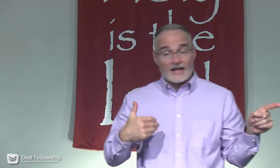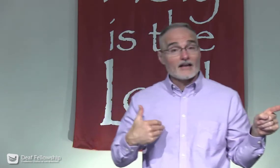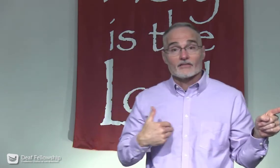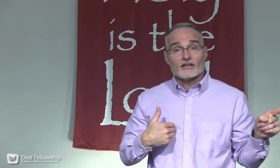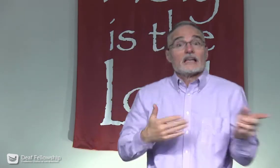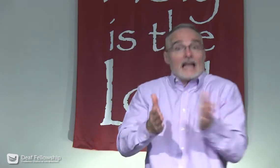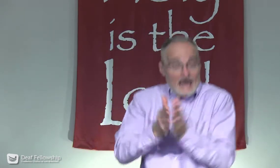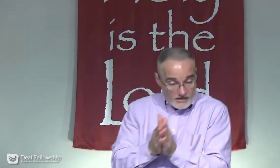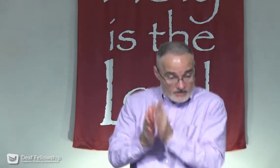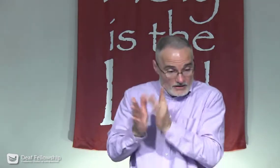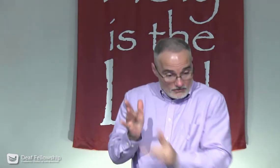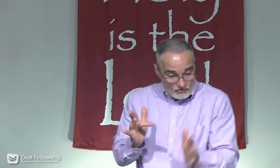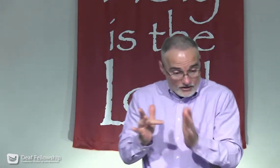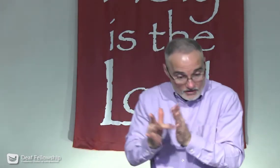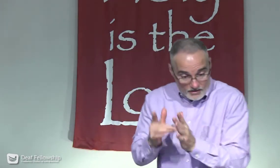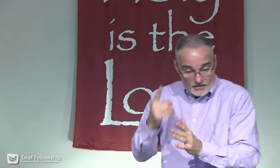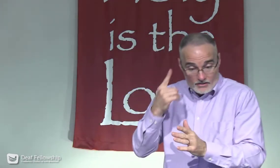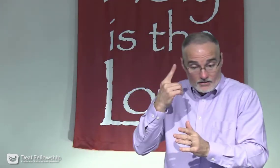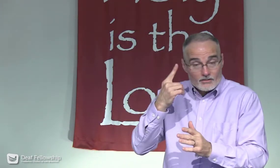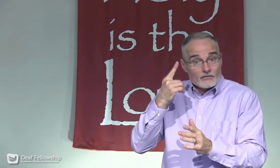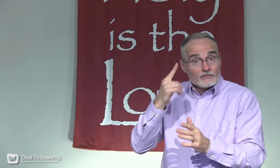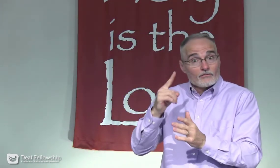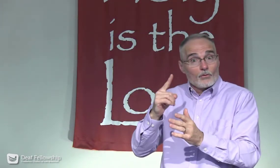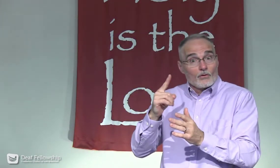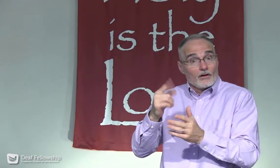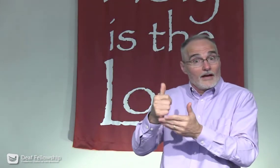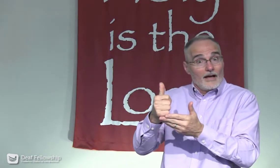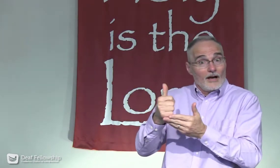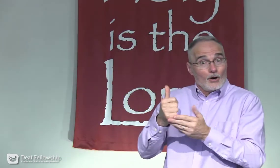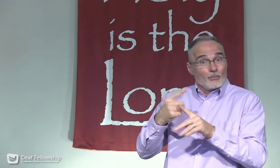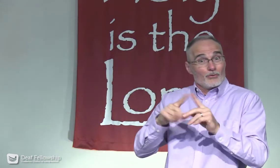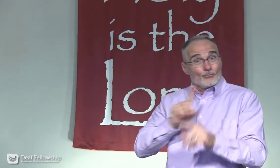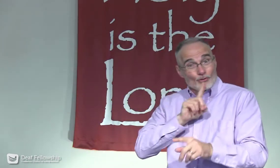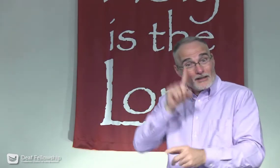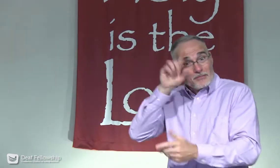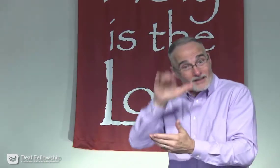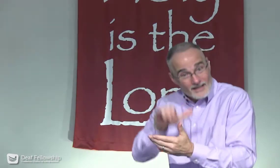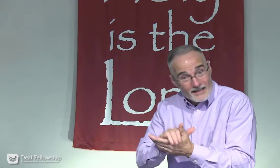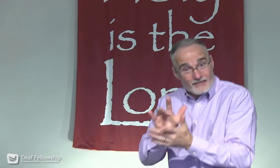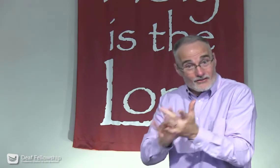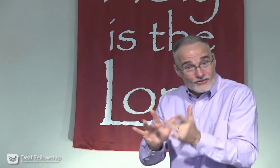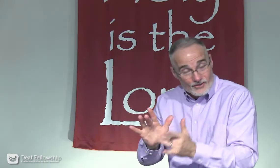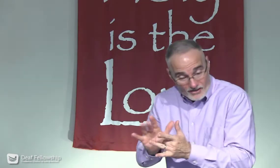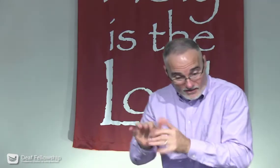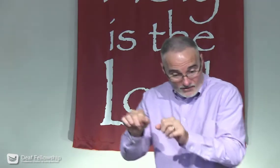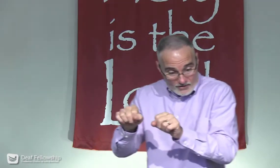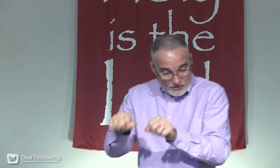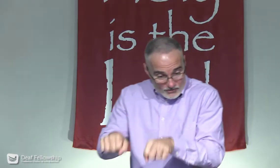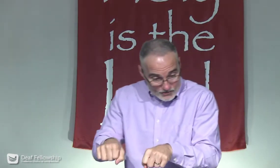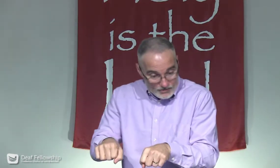That angry thief didn't have it. He asked Jesus for help, but did he